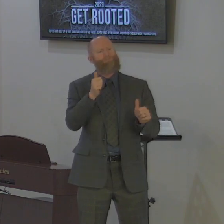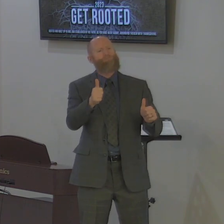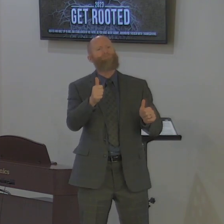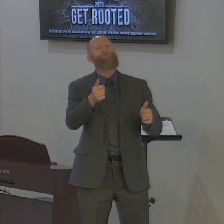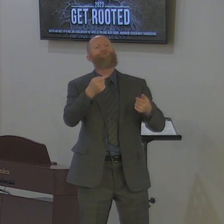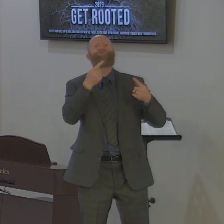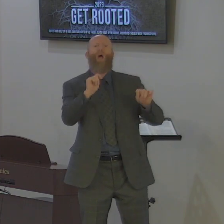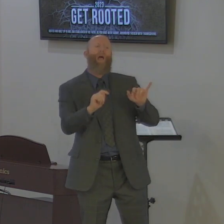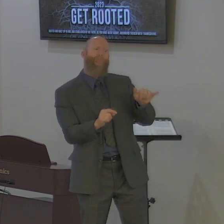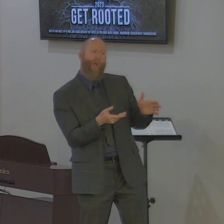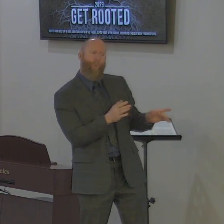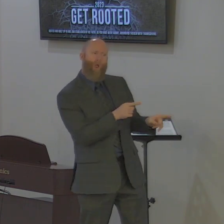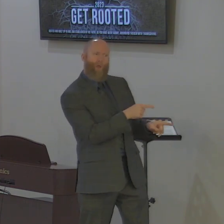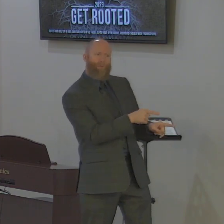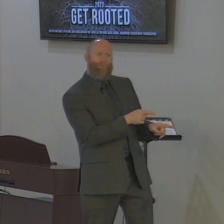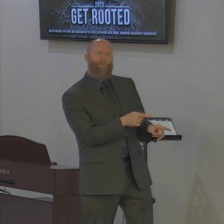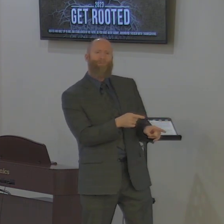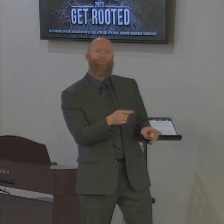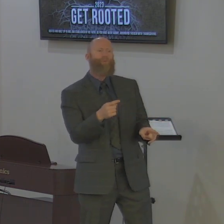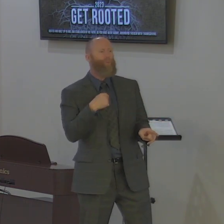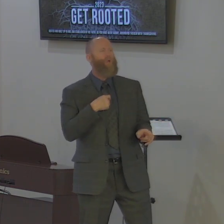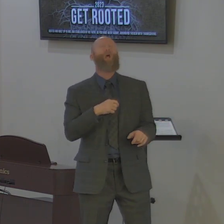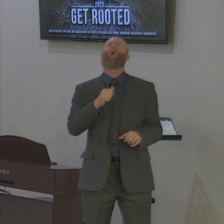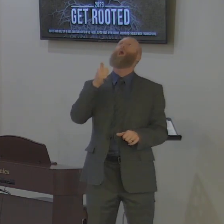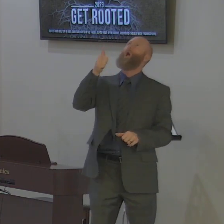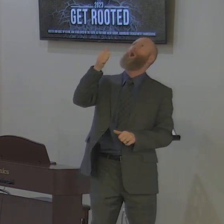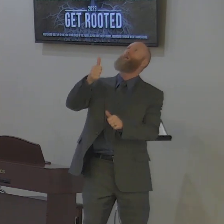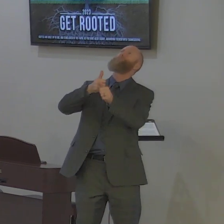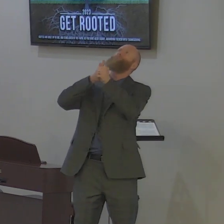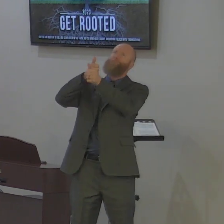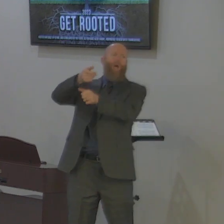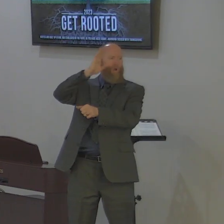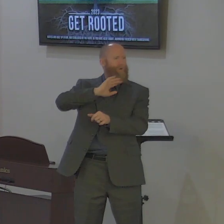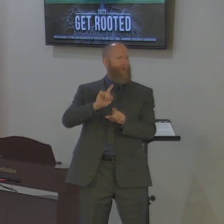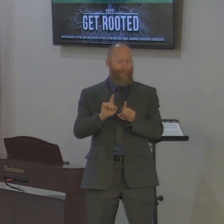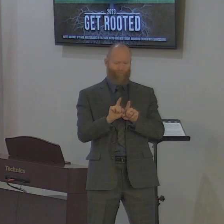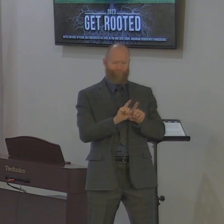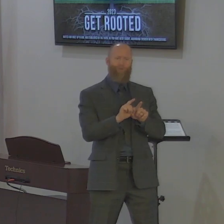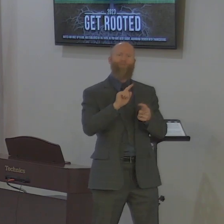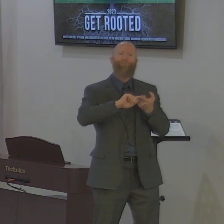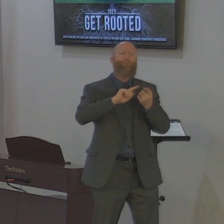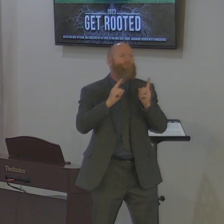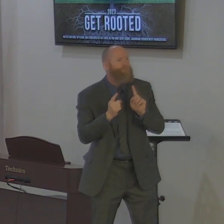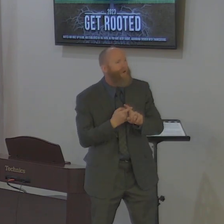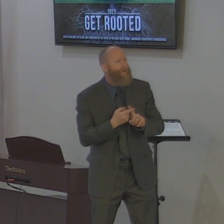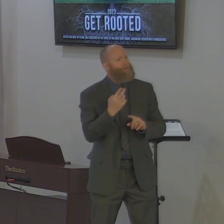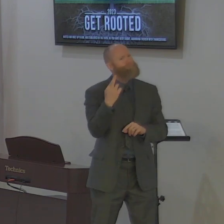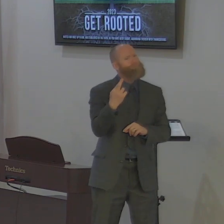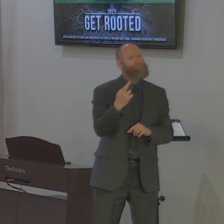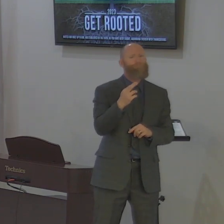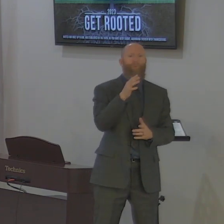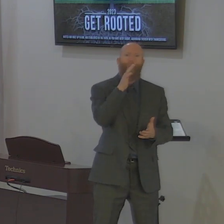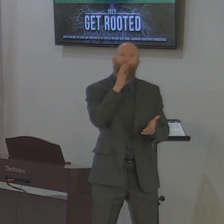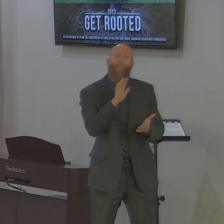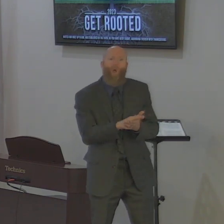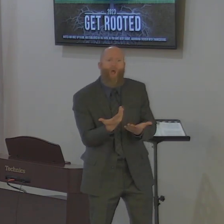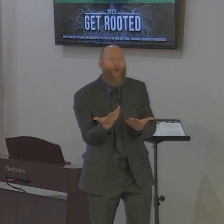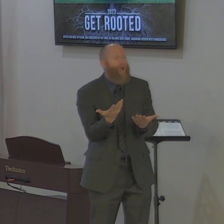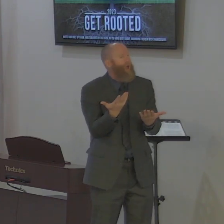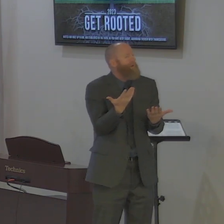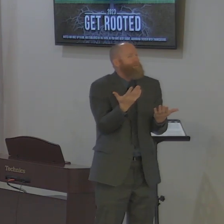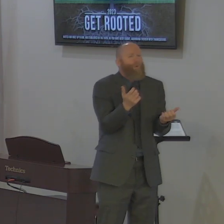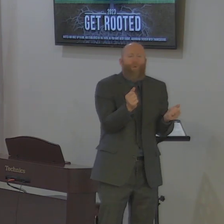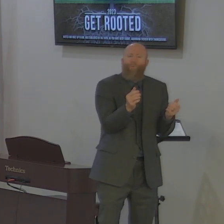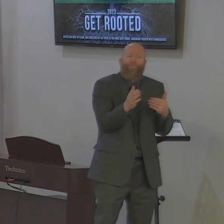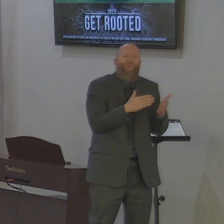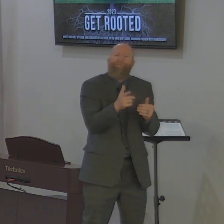a goal, and maybe you're with somebody. You have a friend or your spouse or somebody that can help you, and you're striving towards that goal,